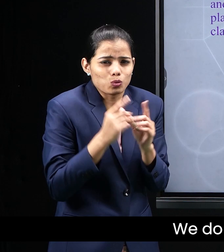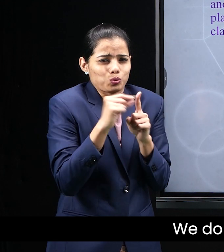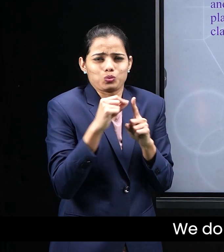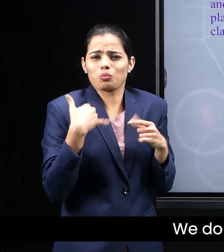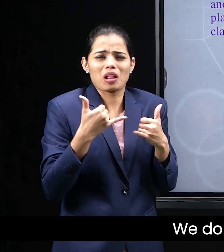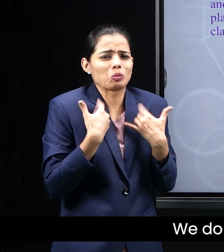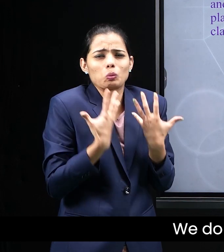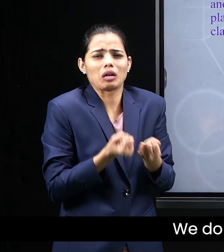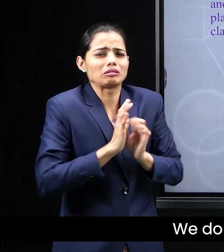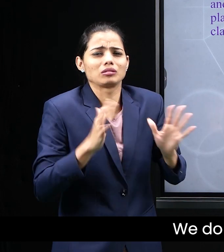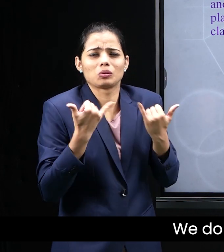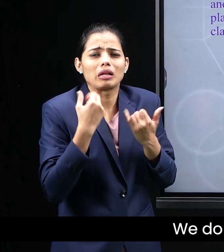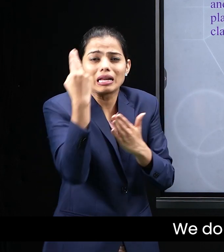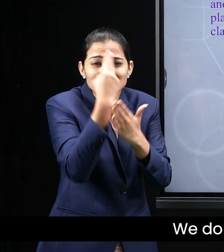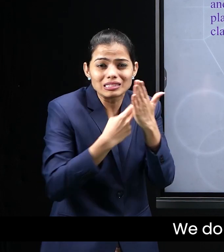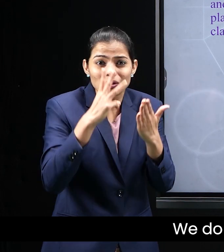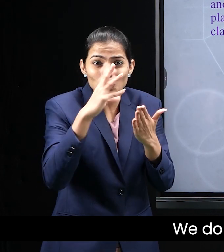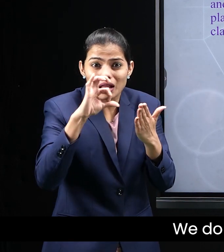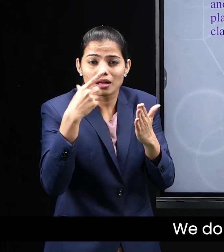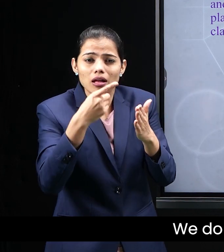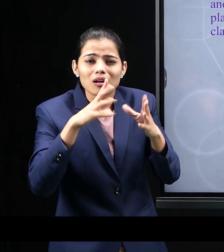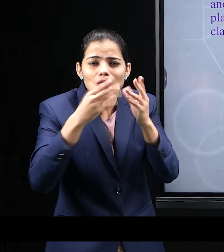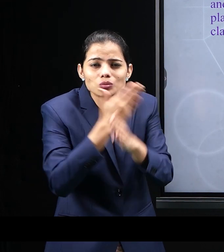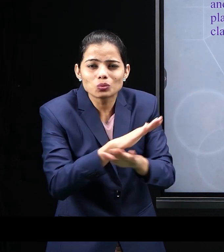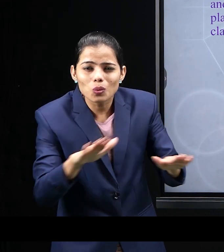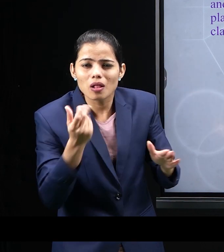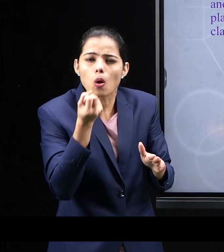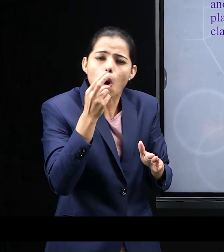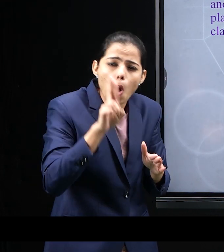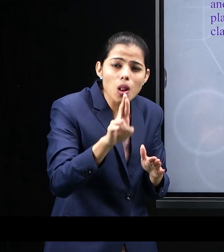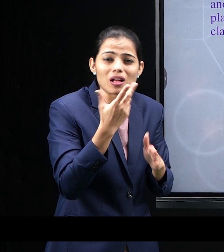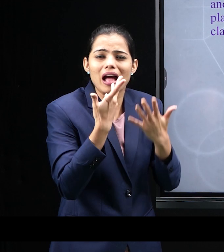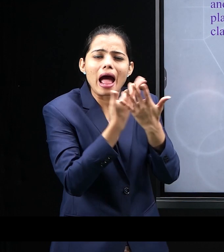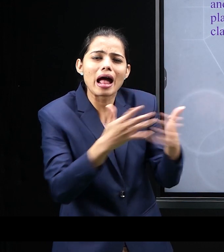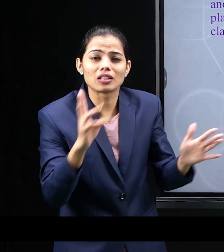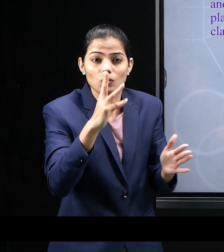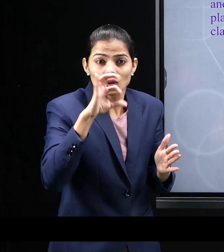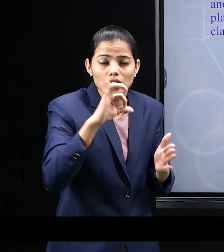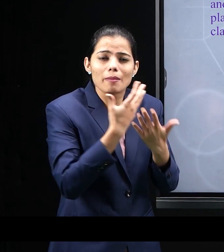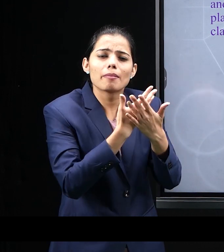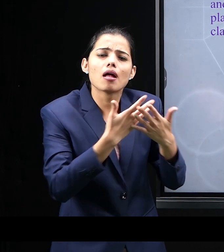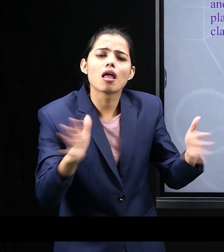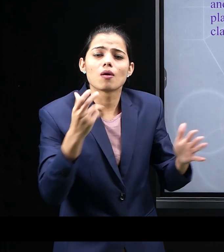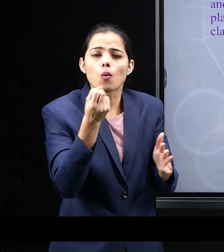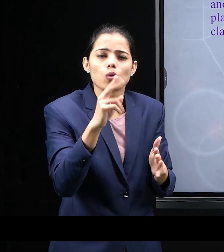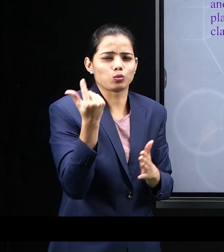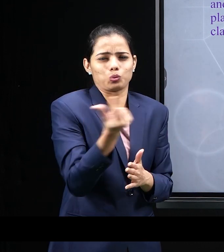do not need to draw 39 students or even 39 symbols or use different